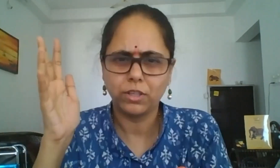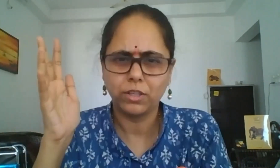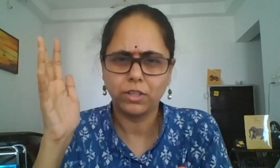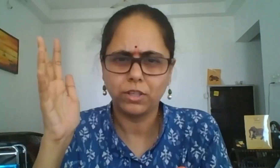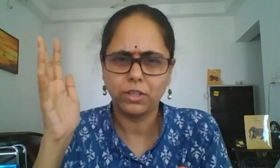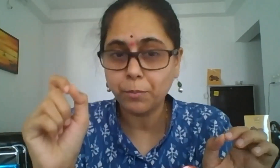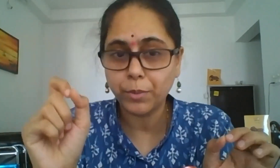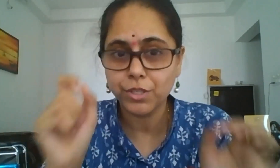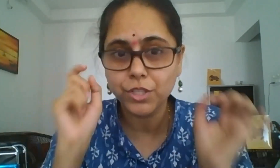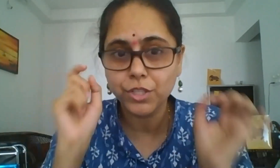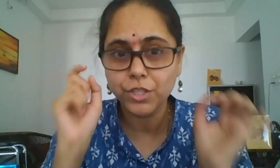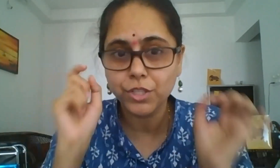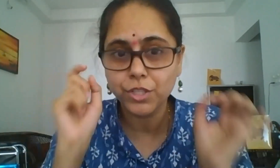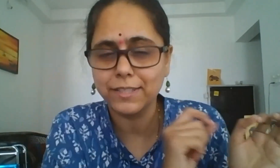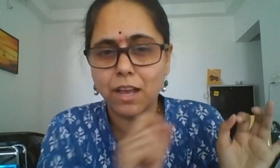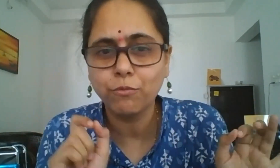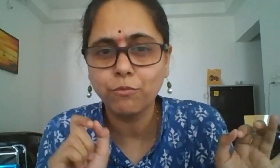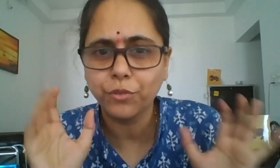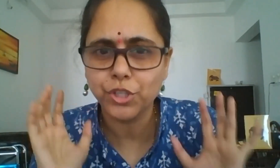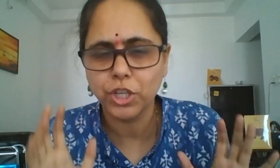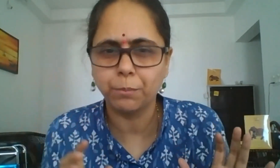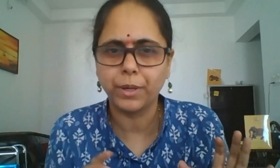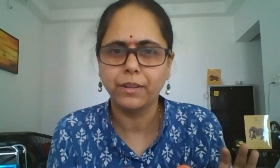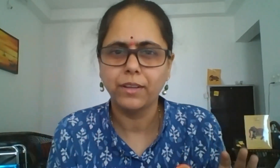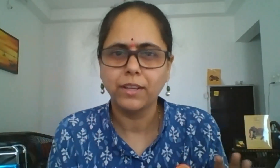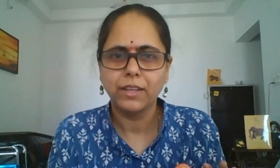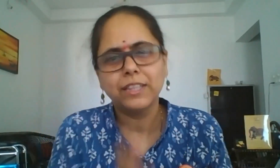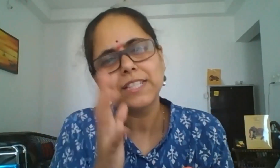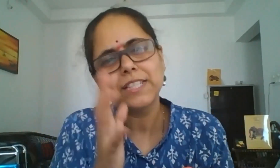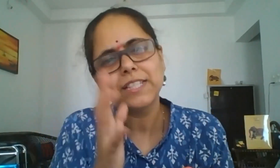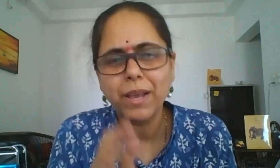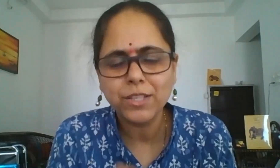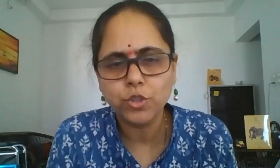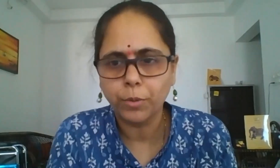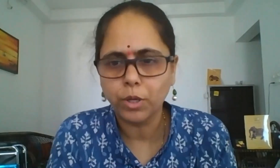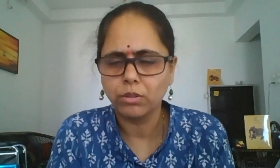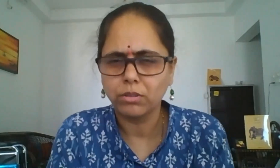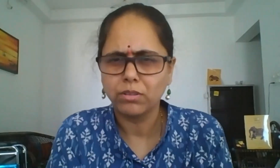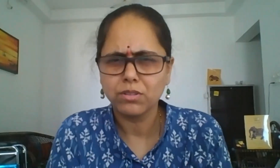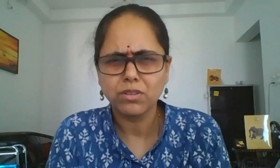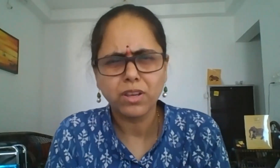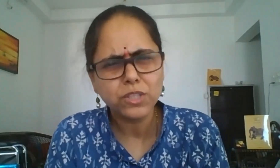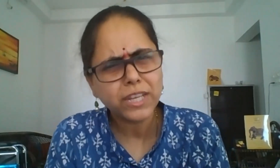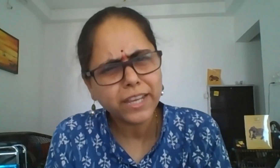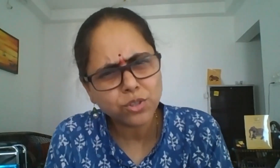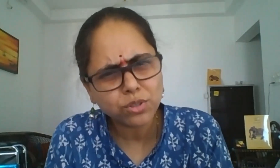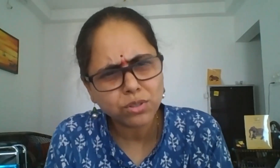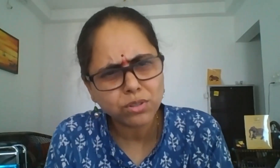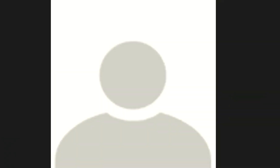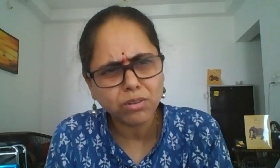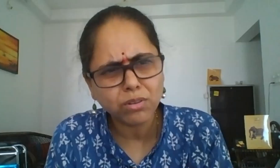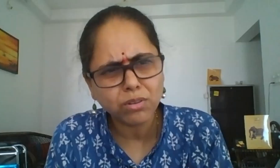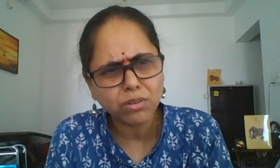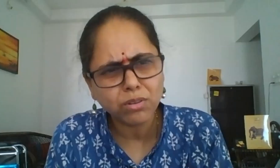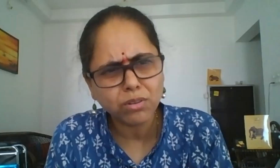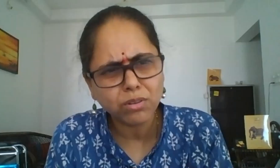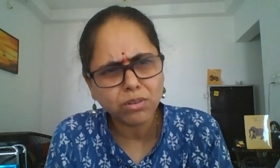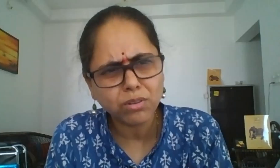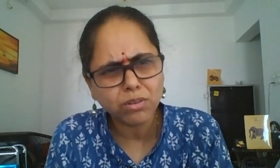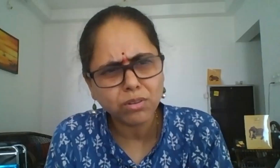is a person who writes exam for visually impaired. The scribe has dropped out. So I was like, "So it's okay, no? Let's try